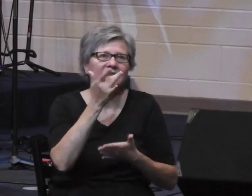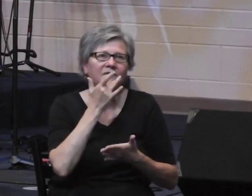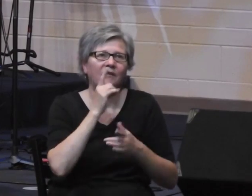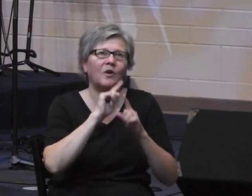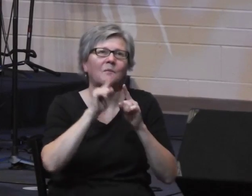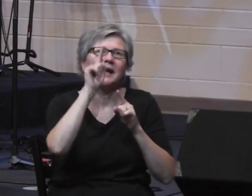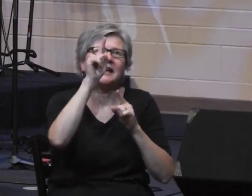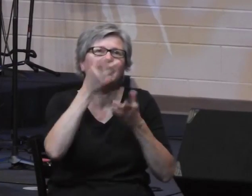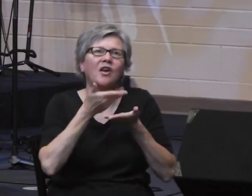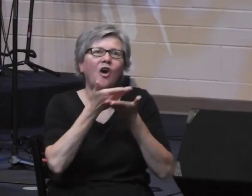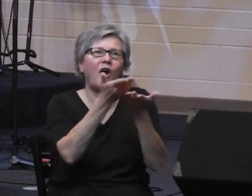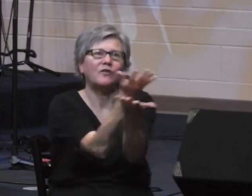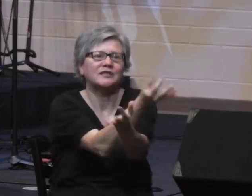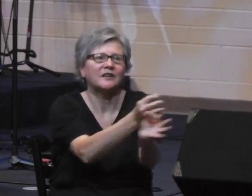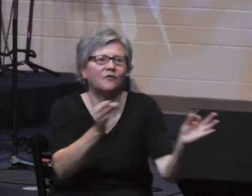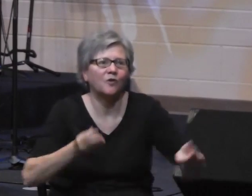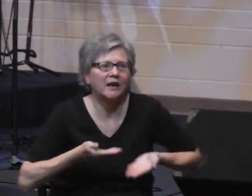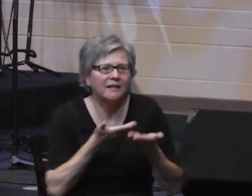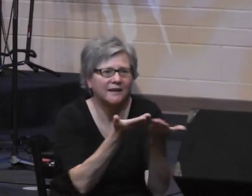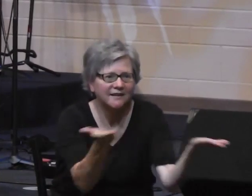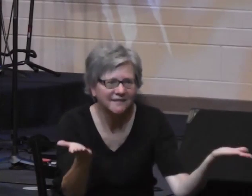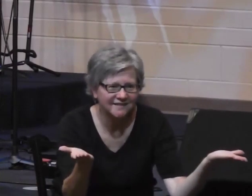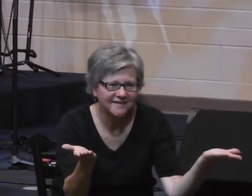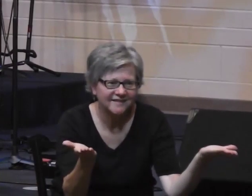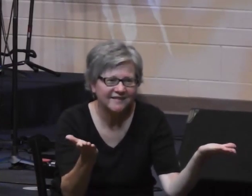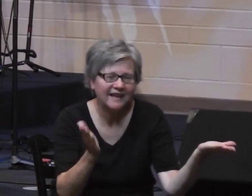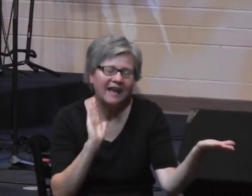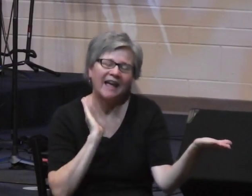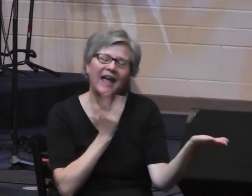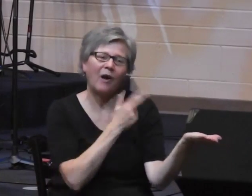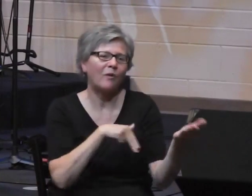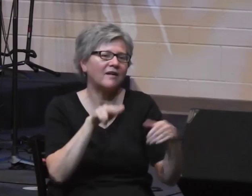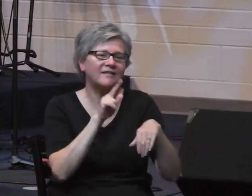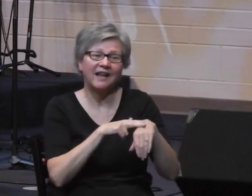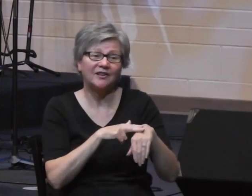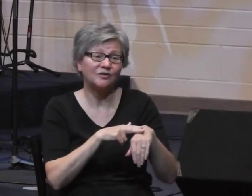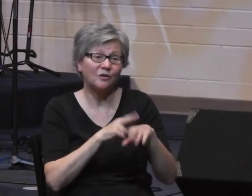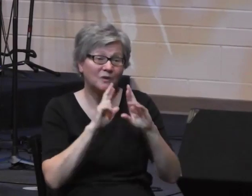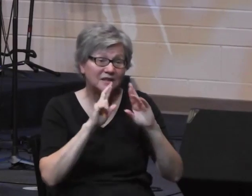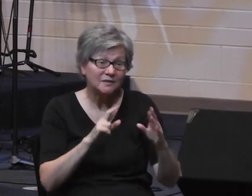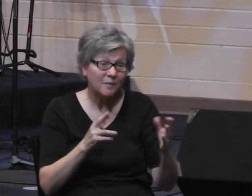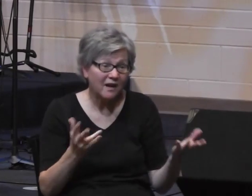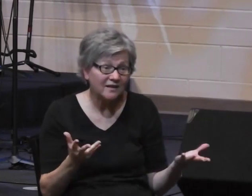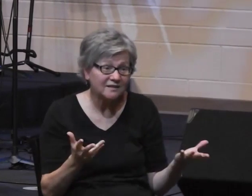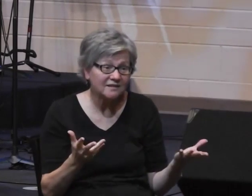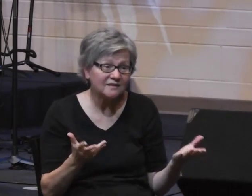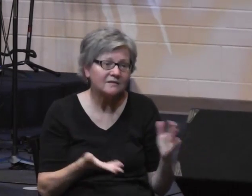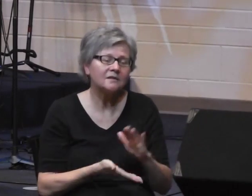that God, the natural response is to be a living sacrifice.